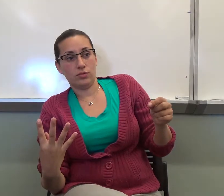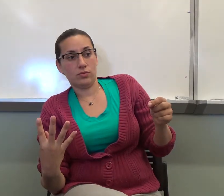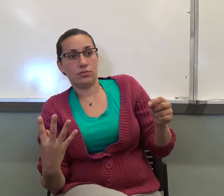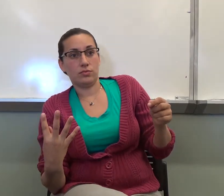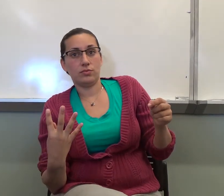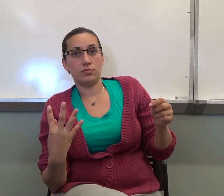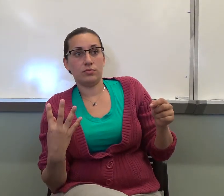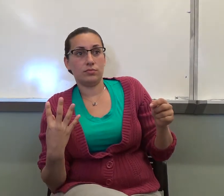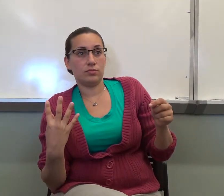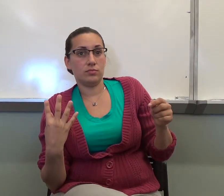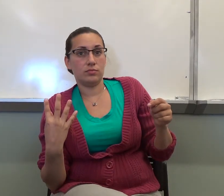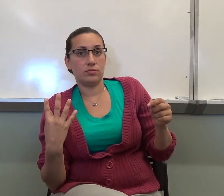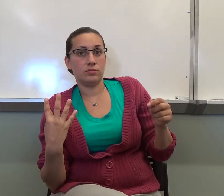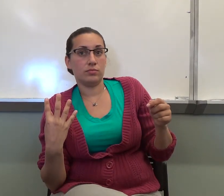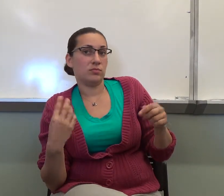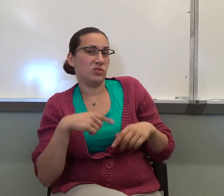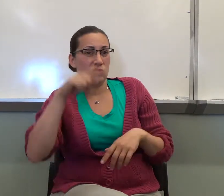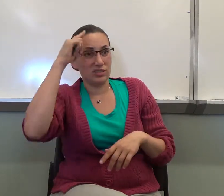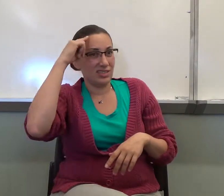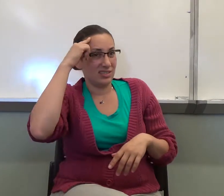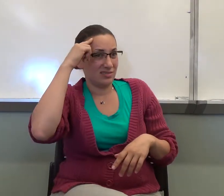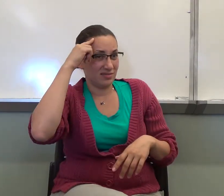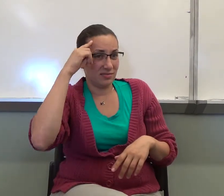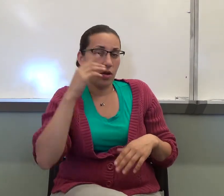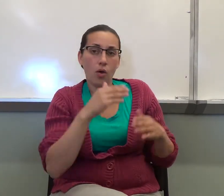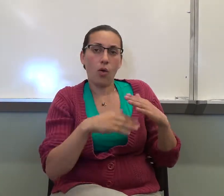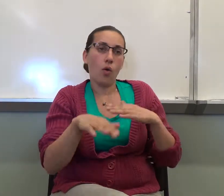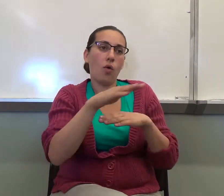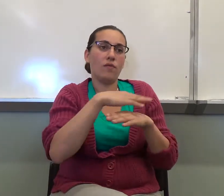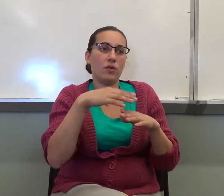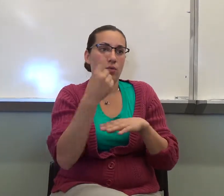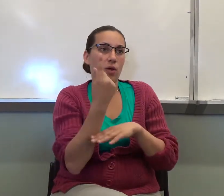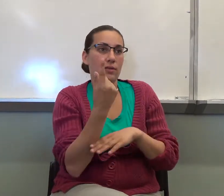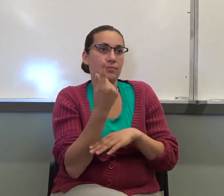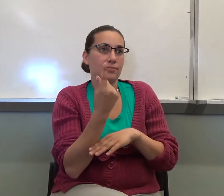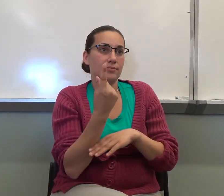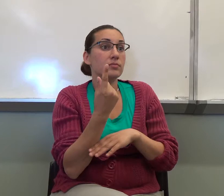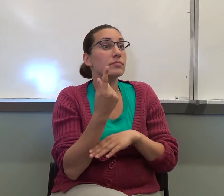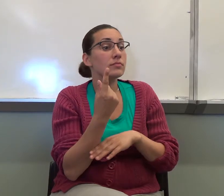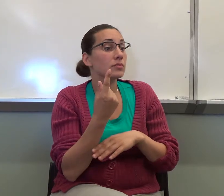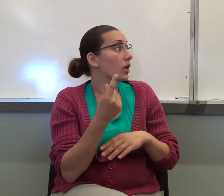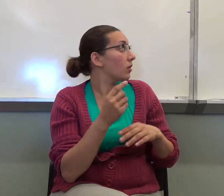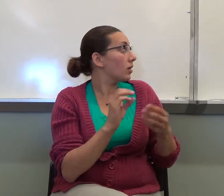And you can think of any of these things as being over 1. So you can use the fraction idea, cancel.